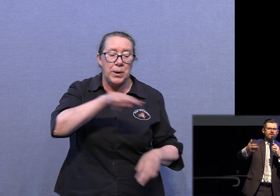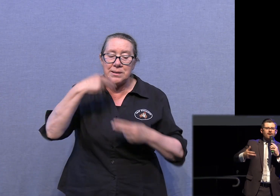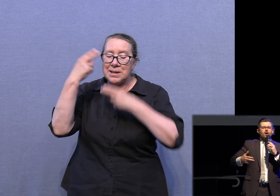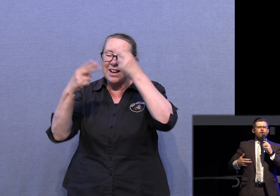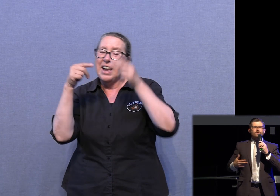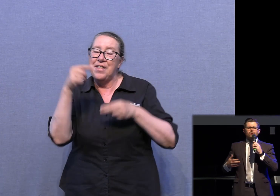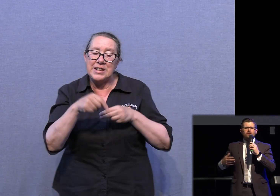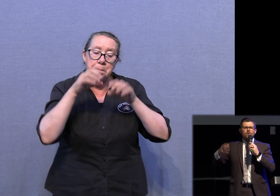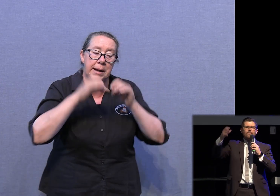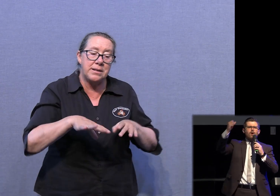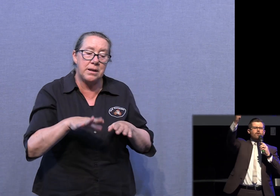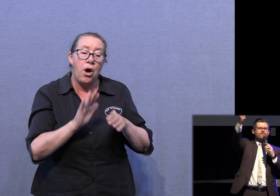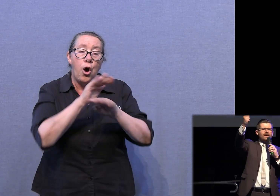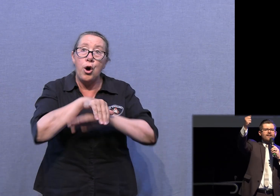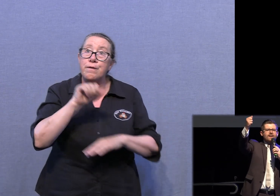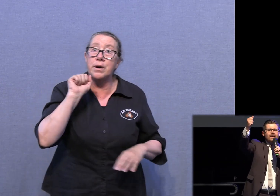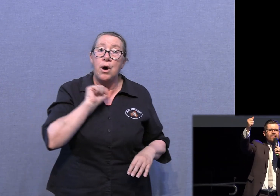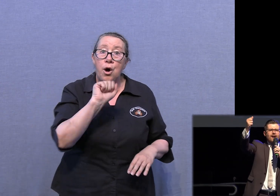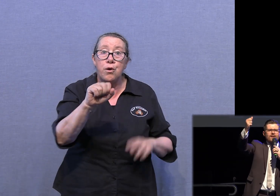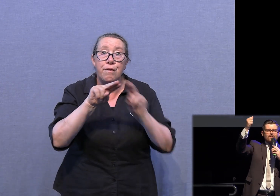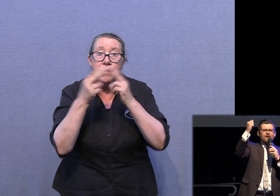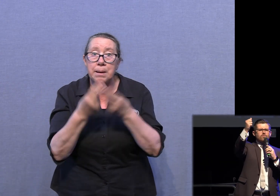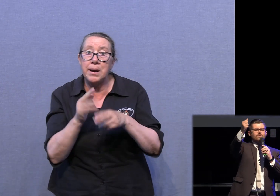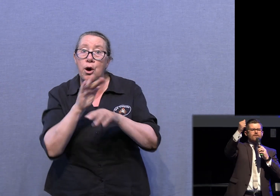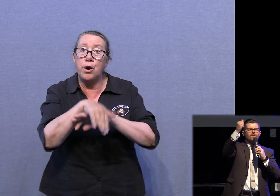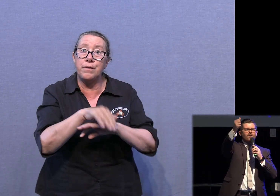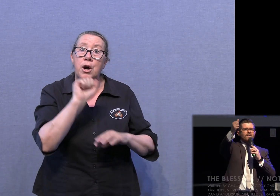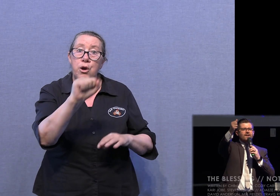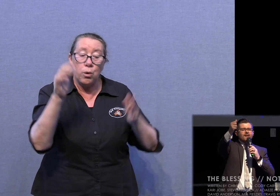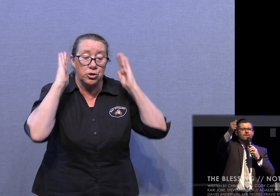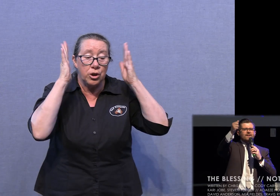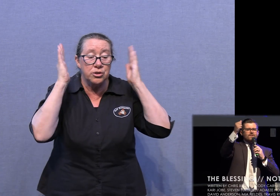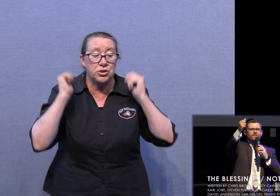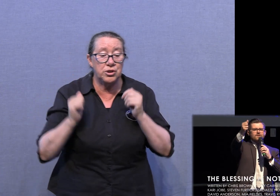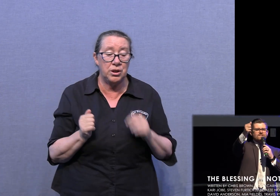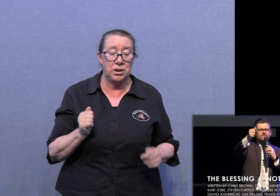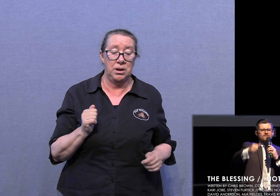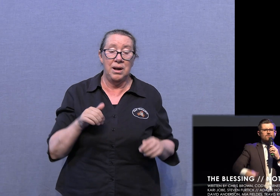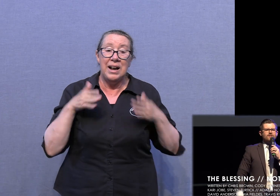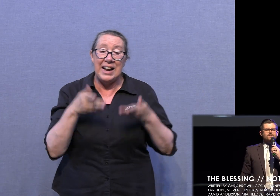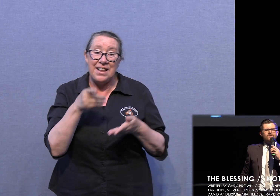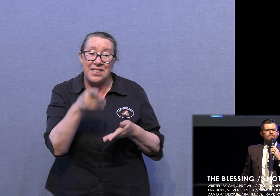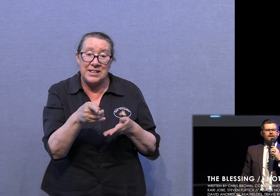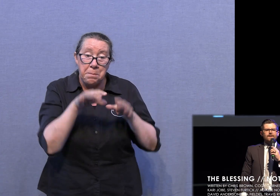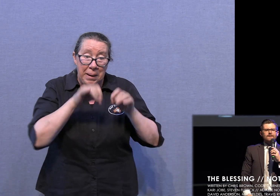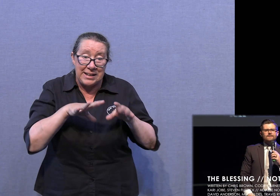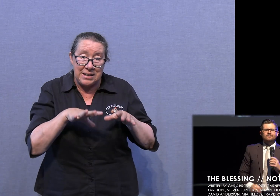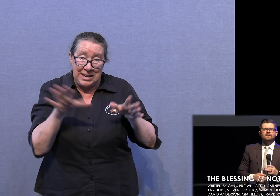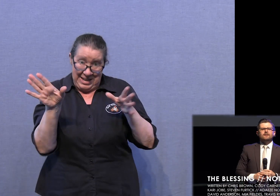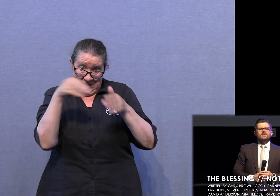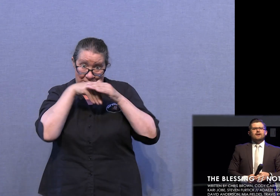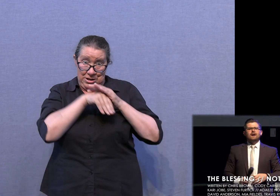your family, over your church, grab a hold of that and allow that to take root in your heart and make the difference in your situation here today.